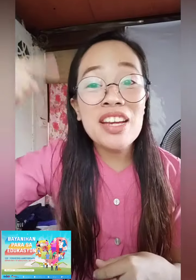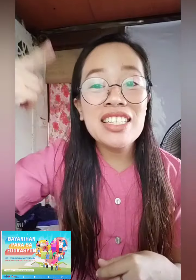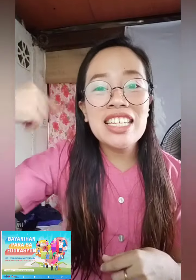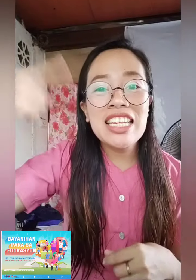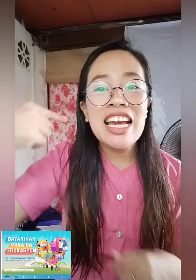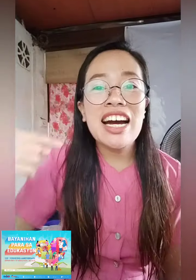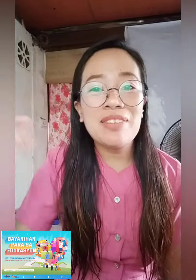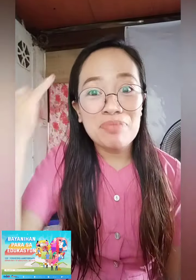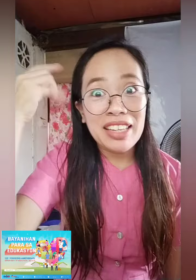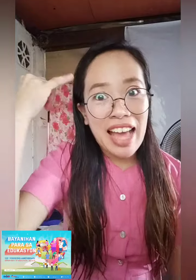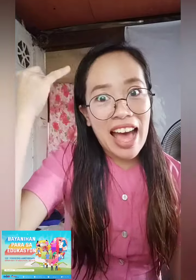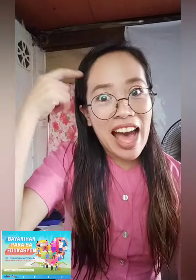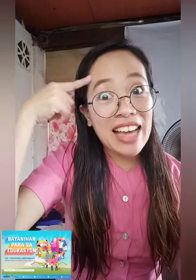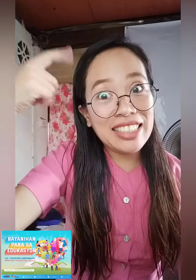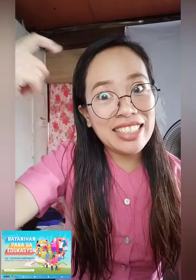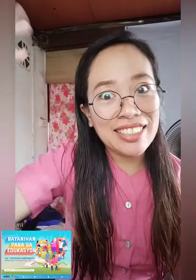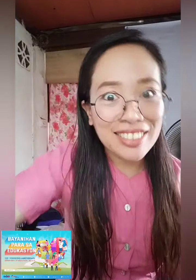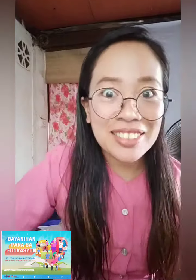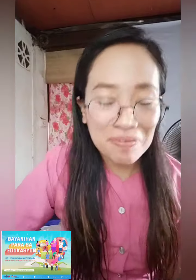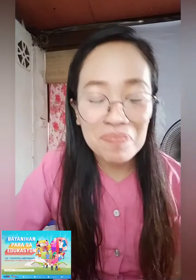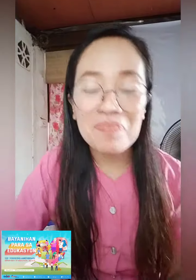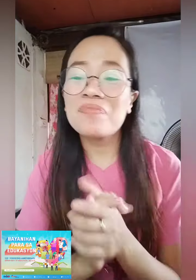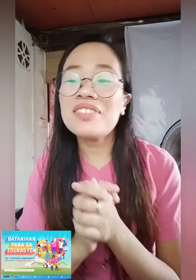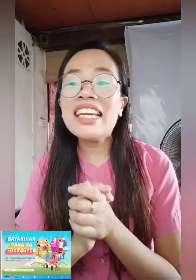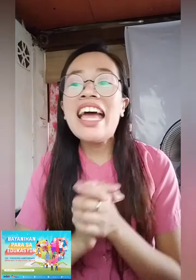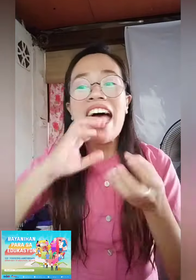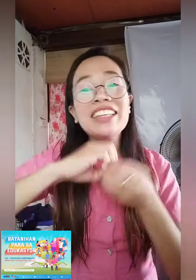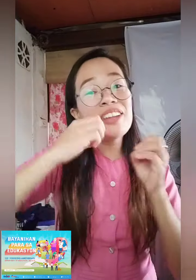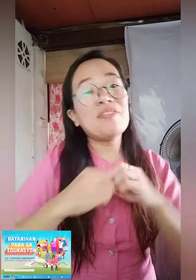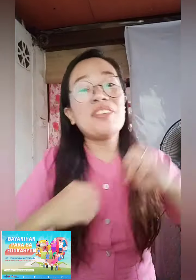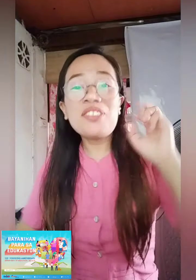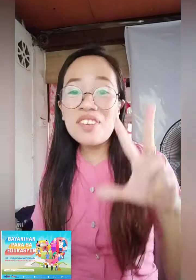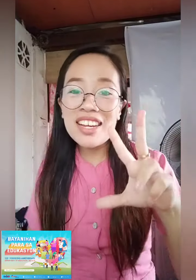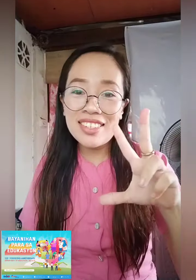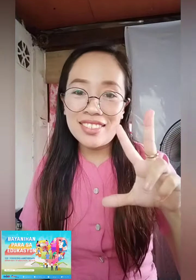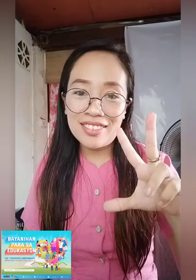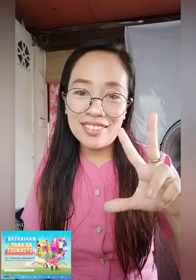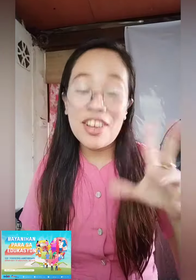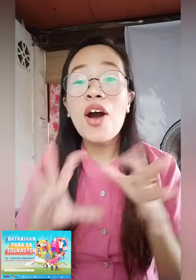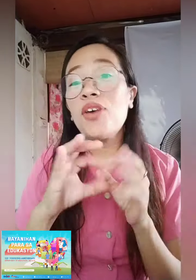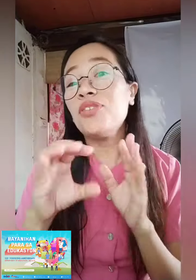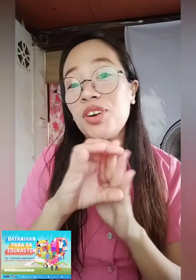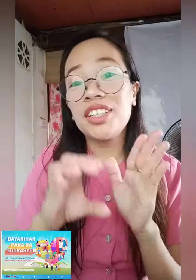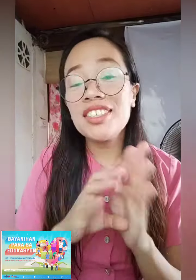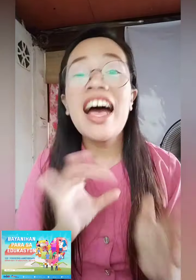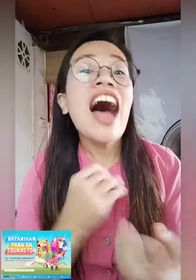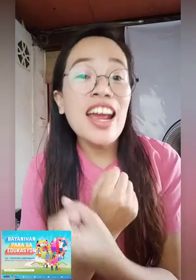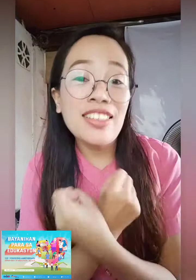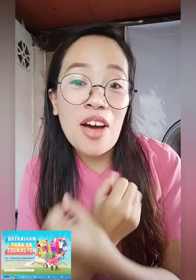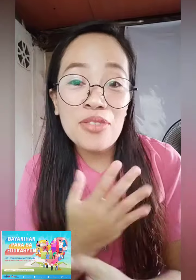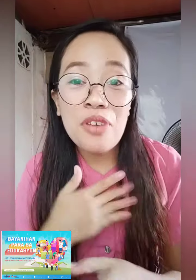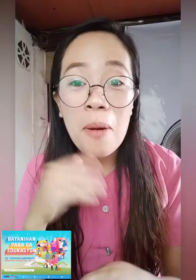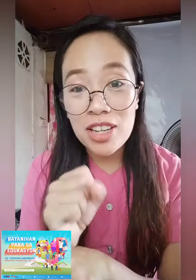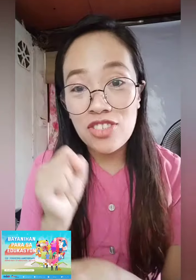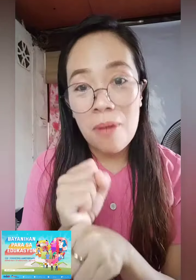Crazy ideas. And number three, of course, I love my job.